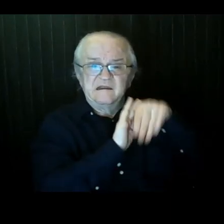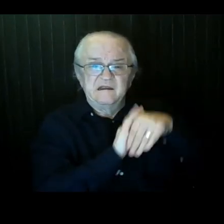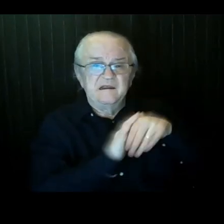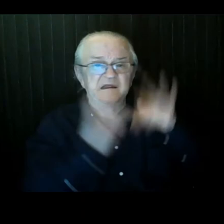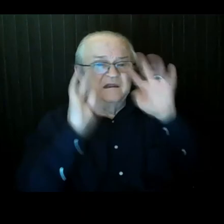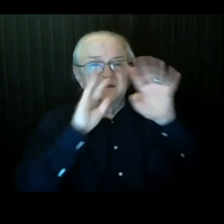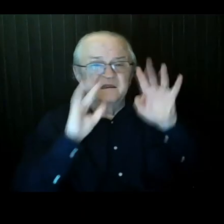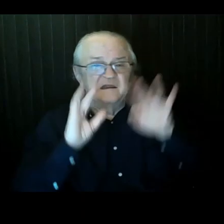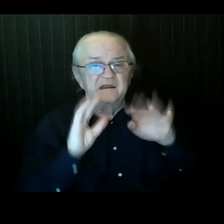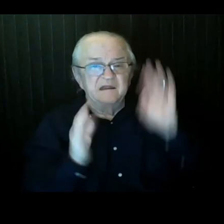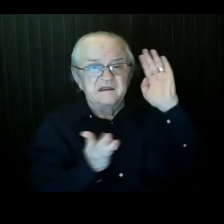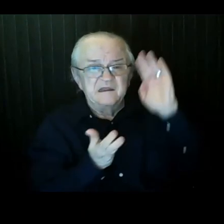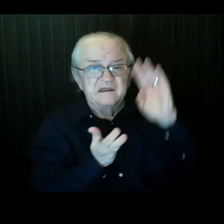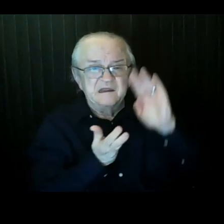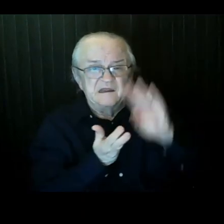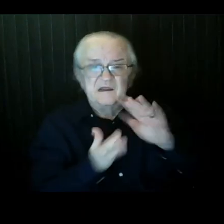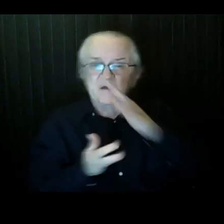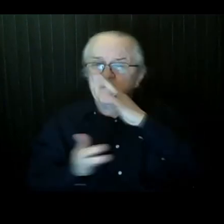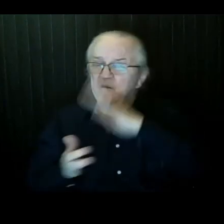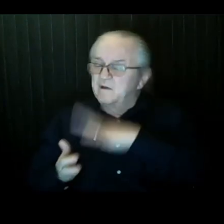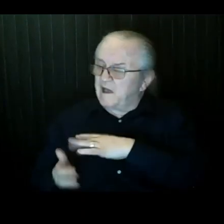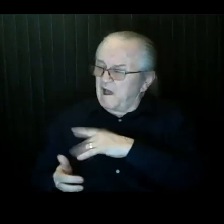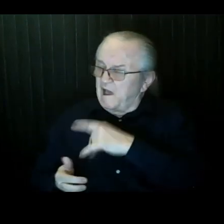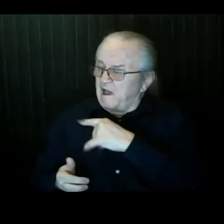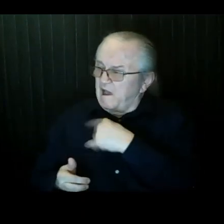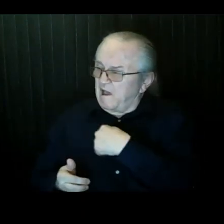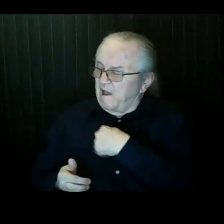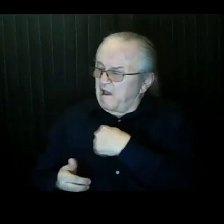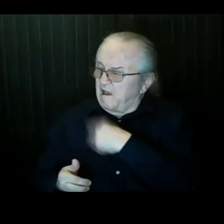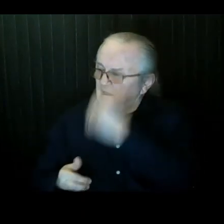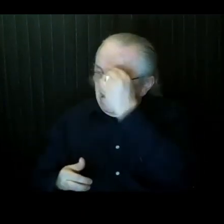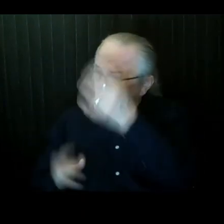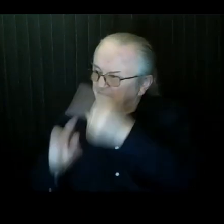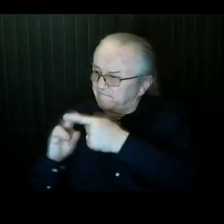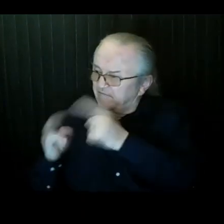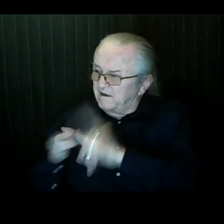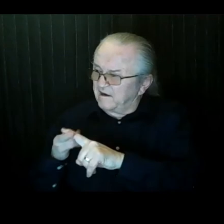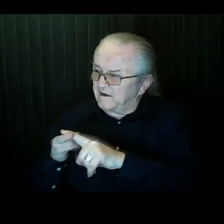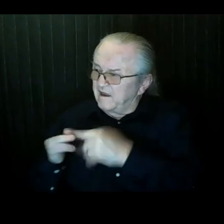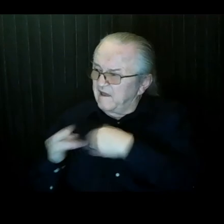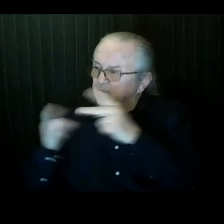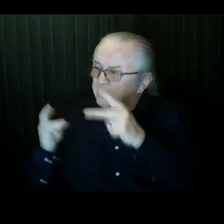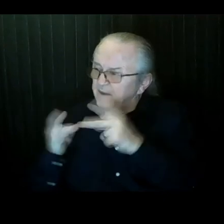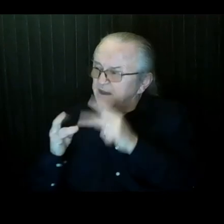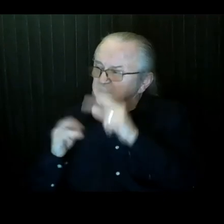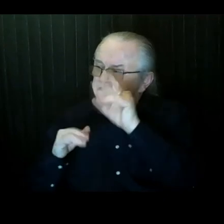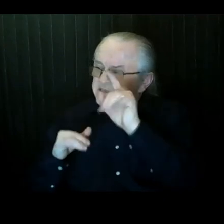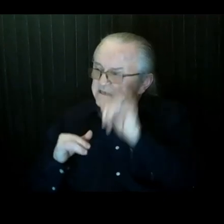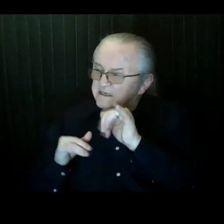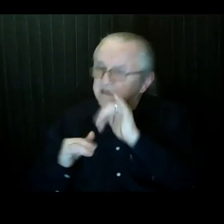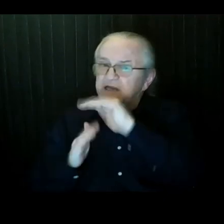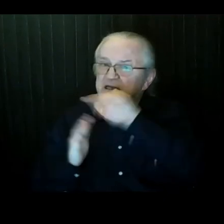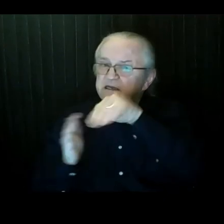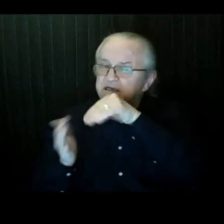And she said, you know, I've been talking to a friend of mine. You said you were looking for something to do in Detroit. There's a place called City Center right in the middle of Detroit.